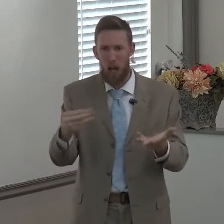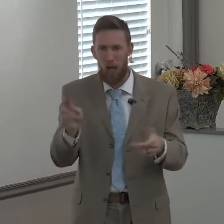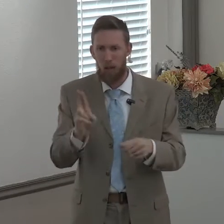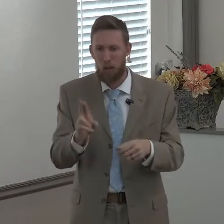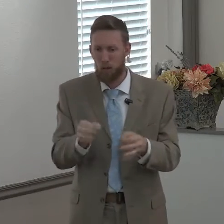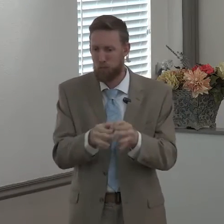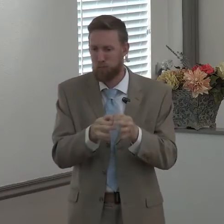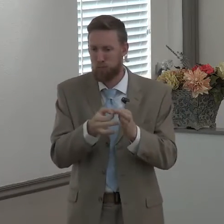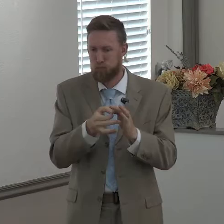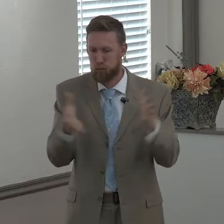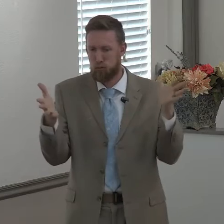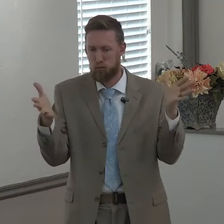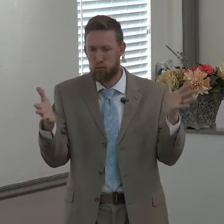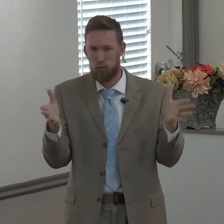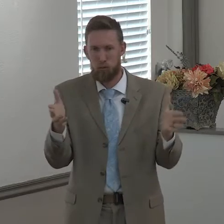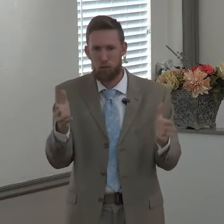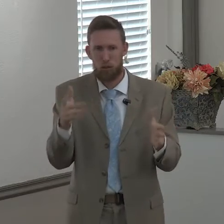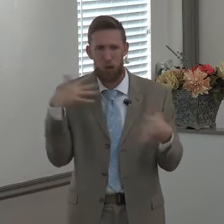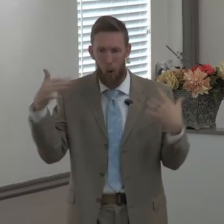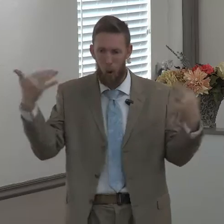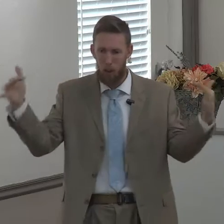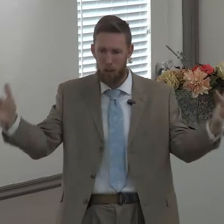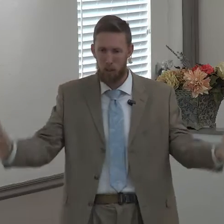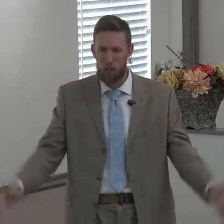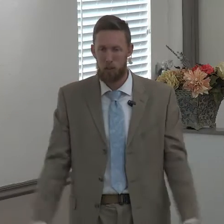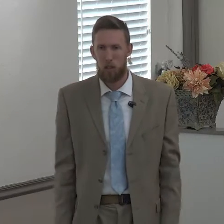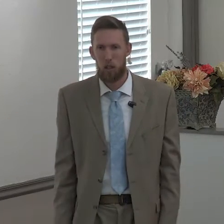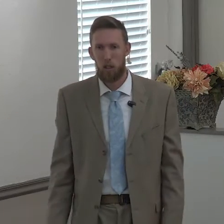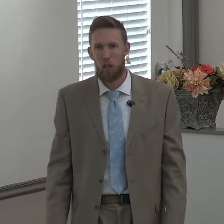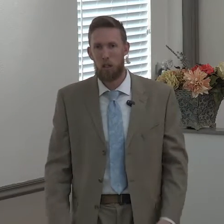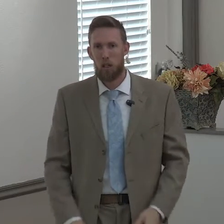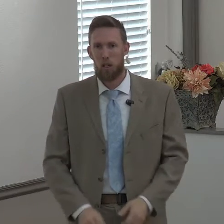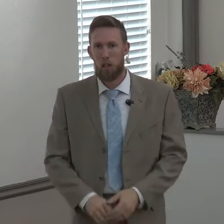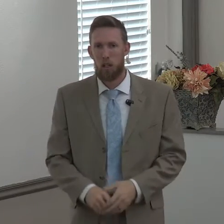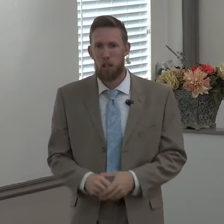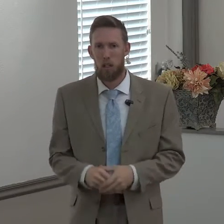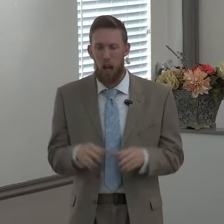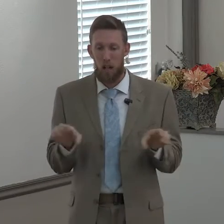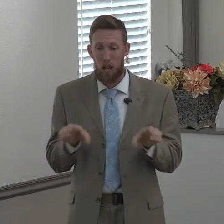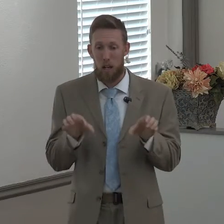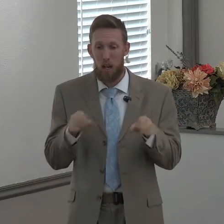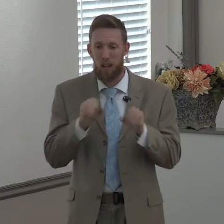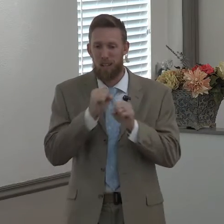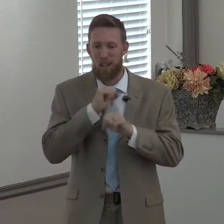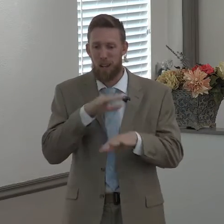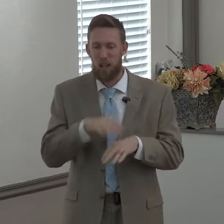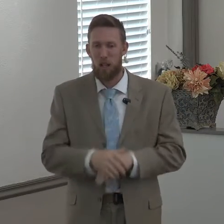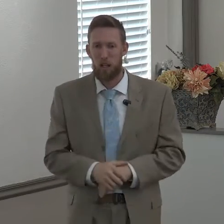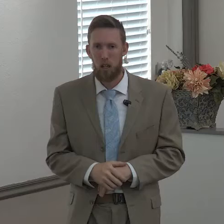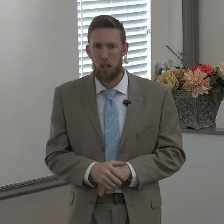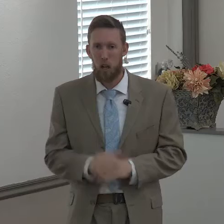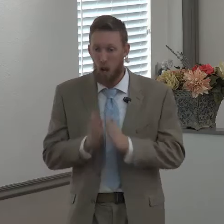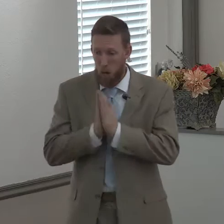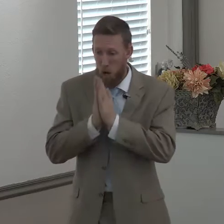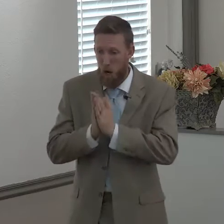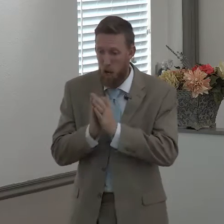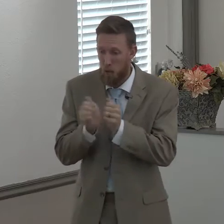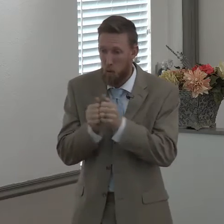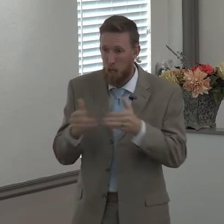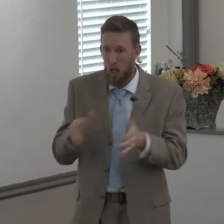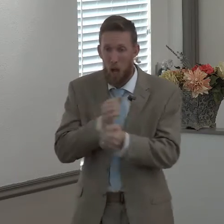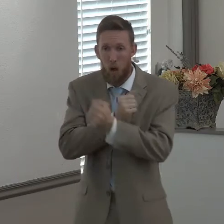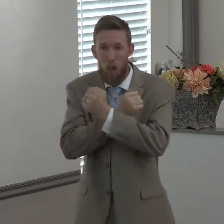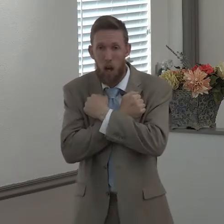Preaching without sacrificial love is just a waste of time and useless